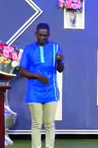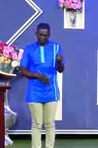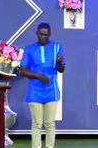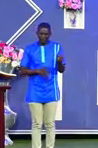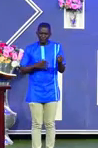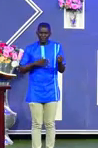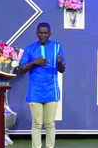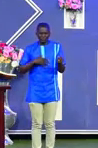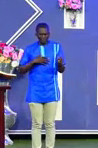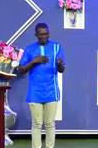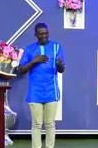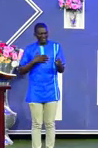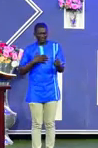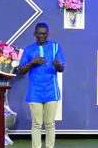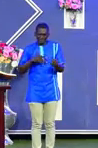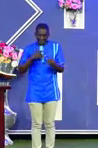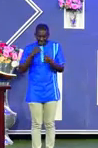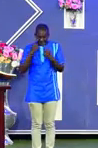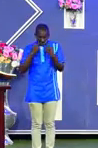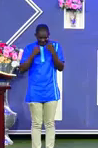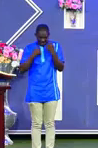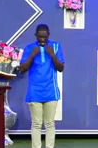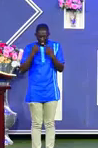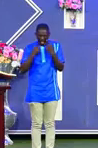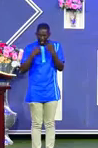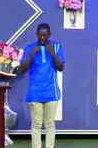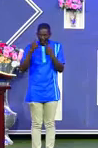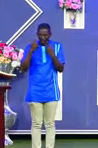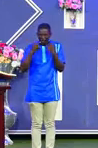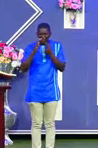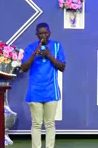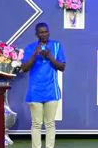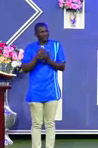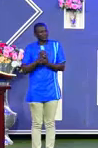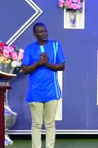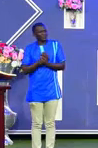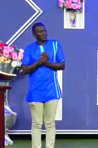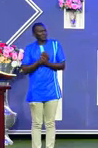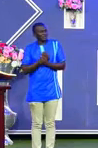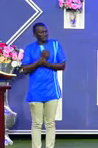hand. Tears began to flow from her eyes. Compassion.